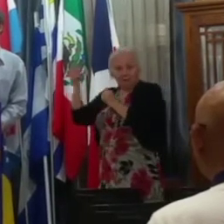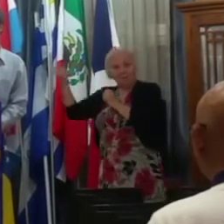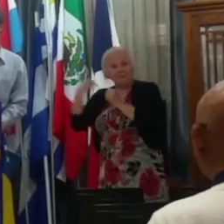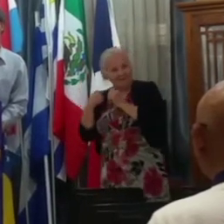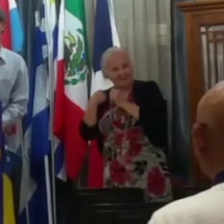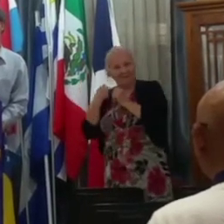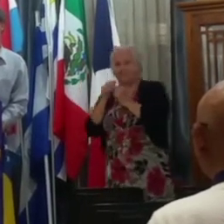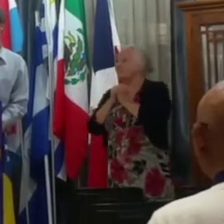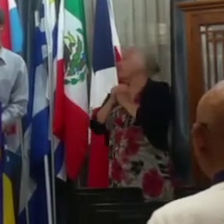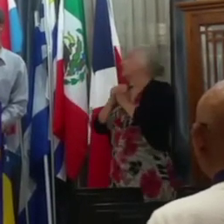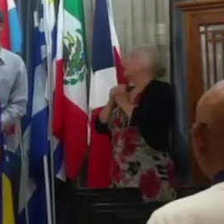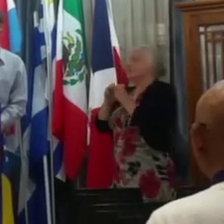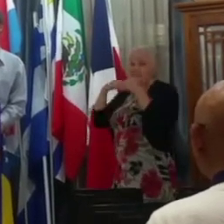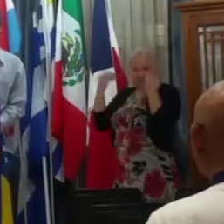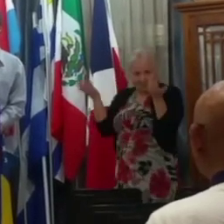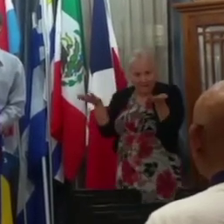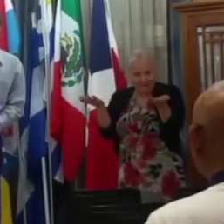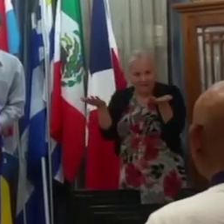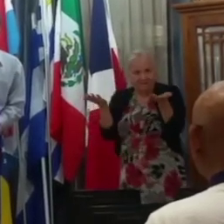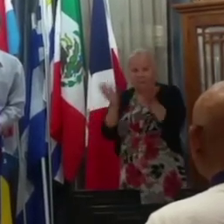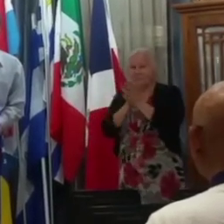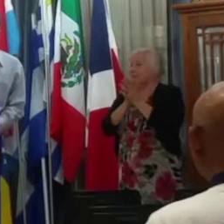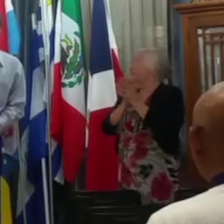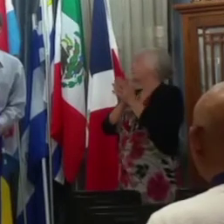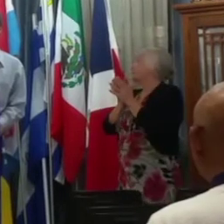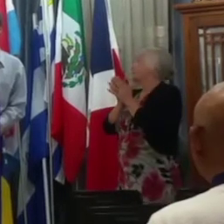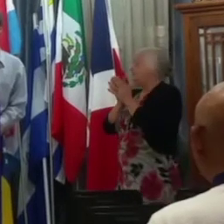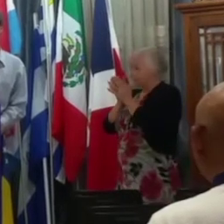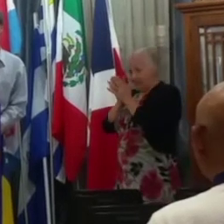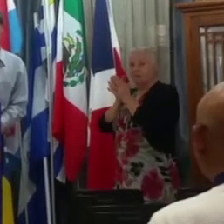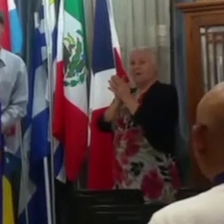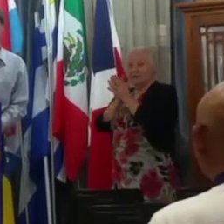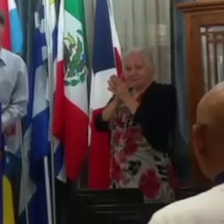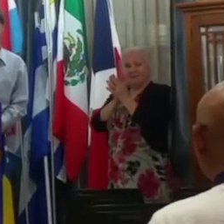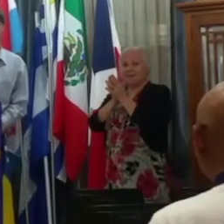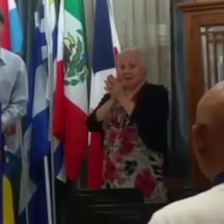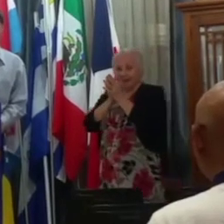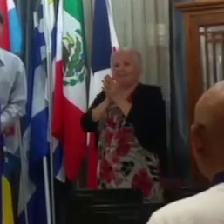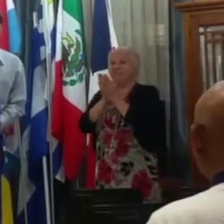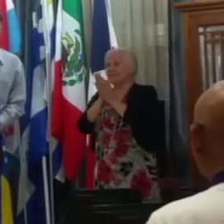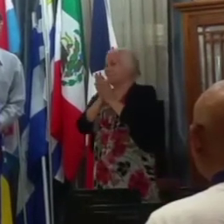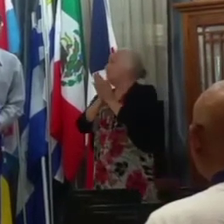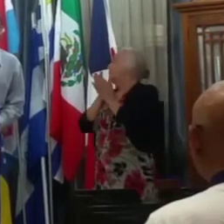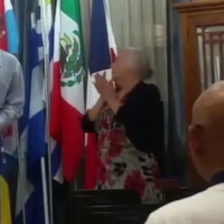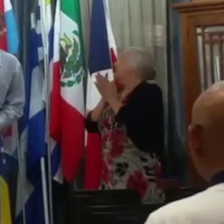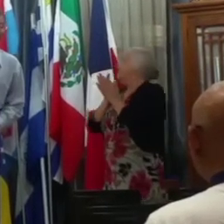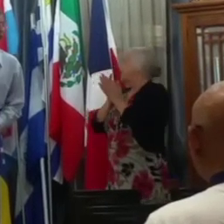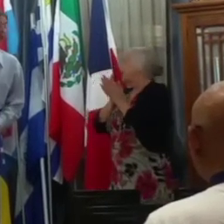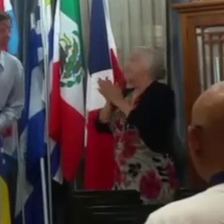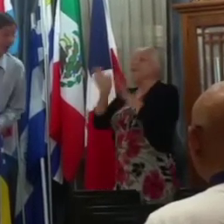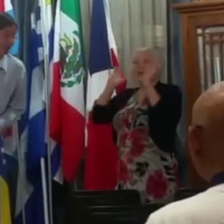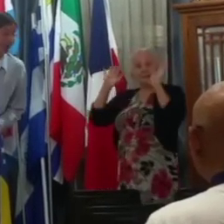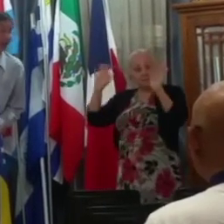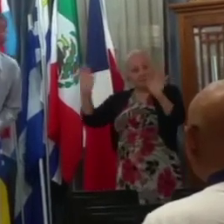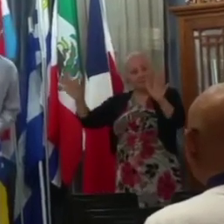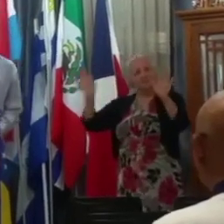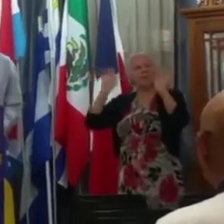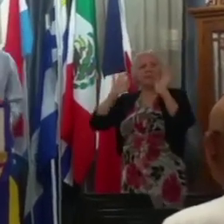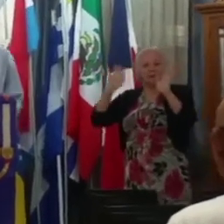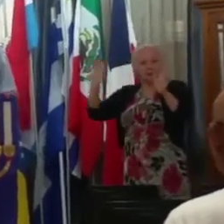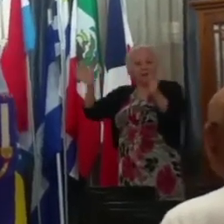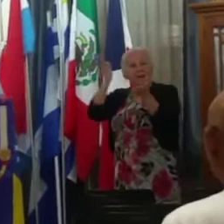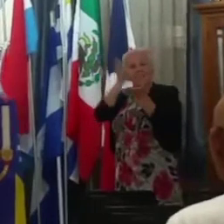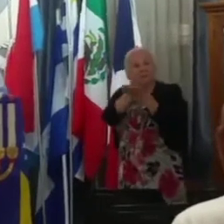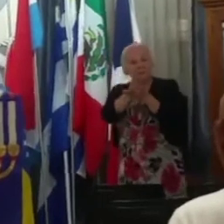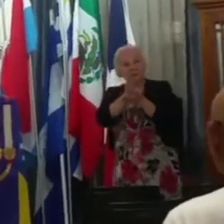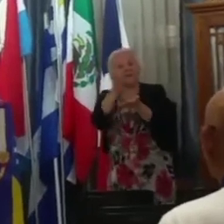y ella lo mira a él, smiling, y se está sonriendo, nodding her head. Y dándole así señal. It was obviously a confirming sign. Ella sabía